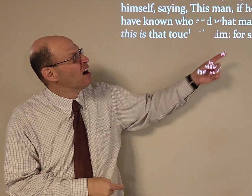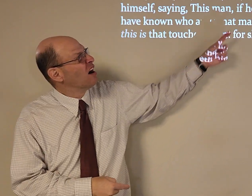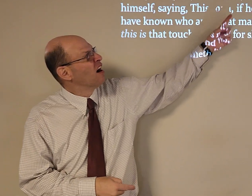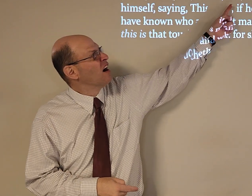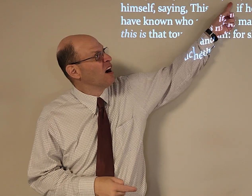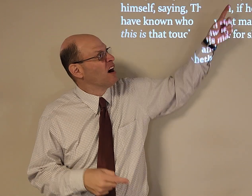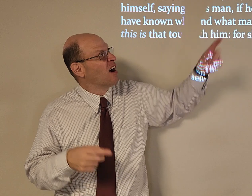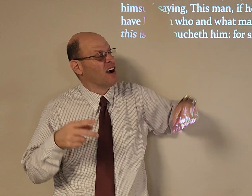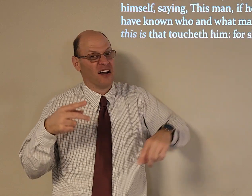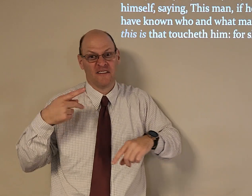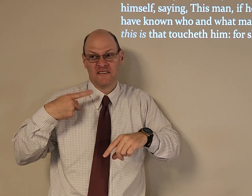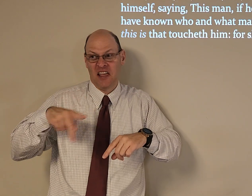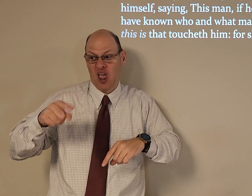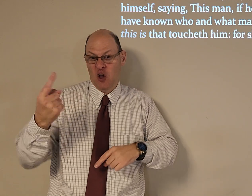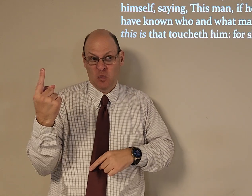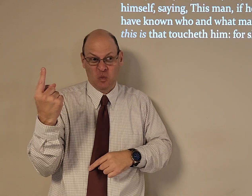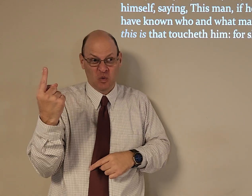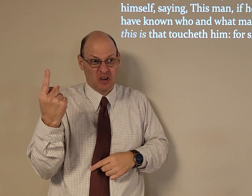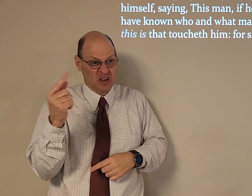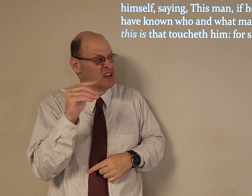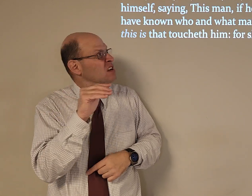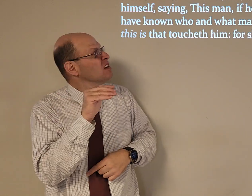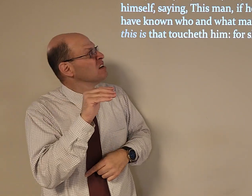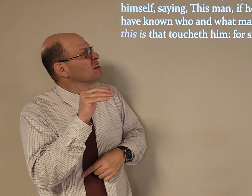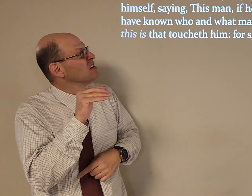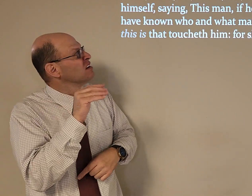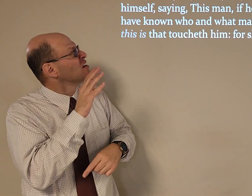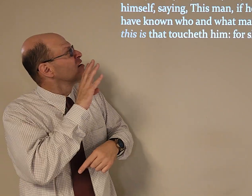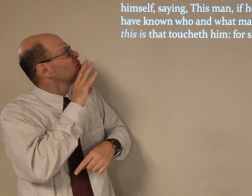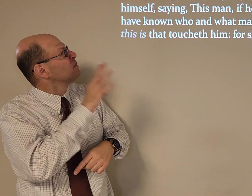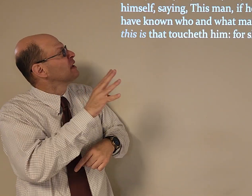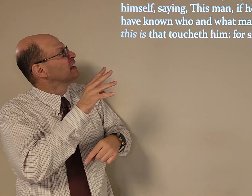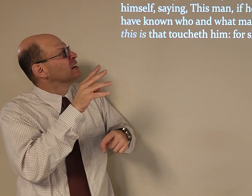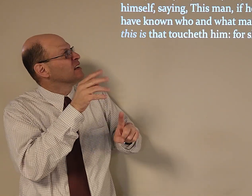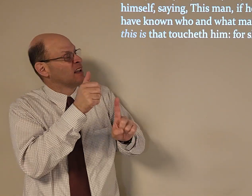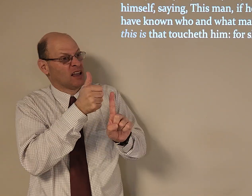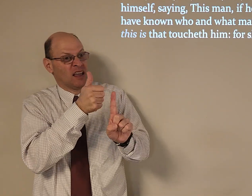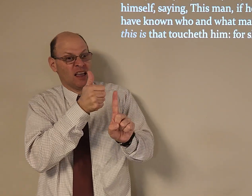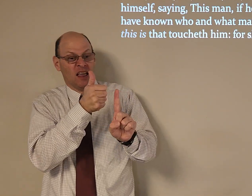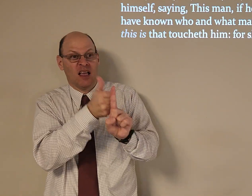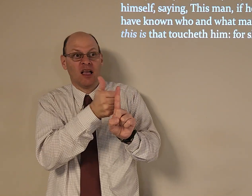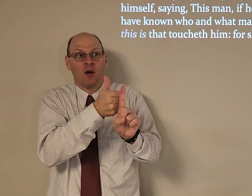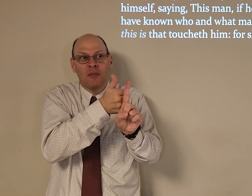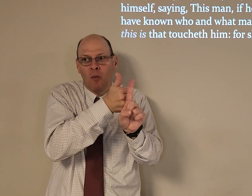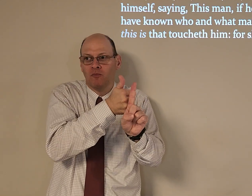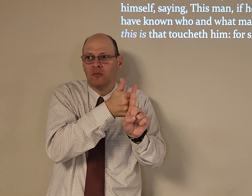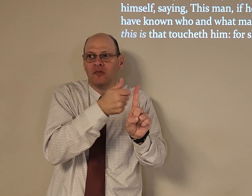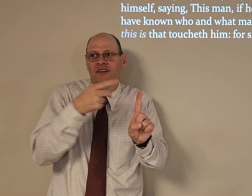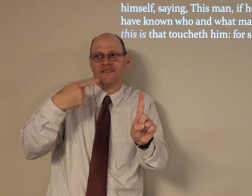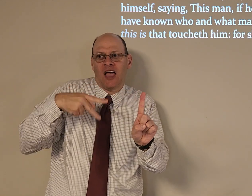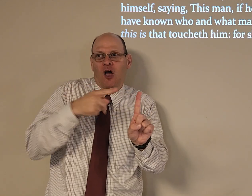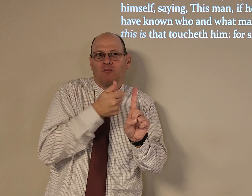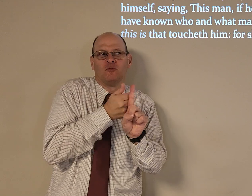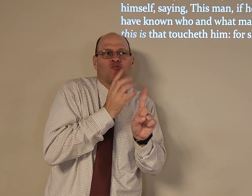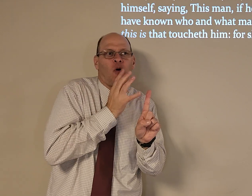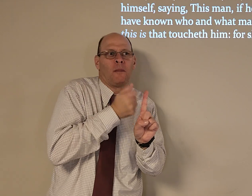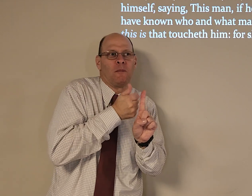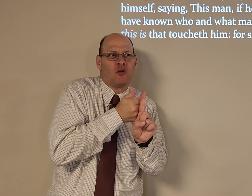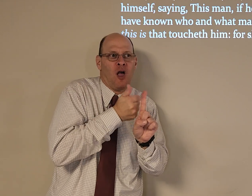it. He saw the woman. He spake within himself, saying, in other words, he was under his breath, he